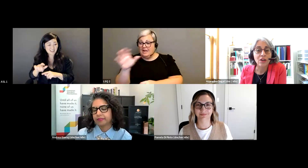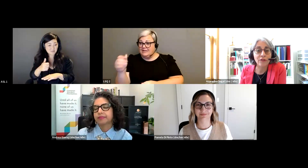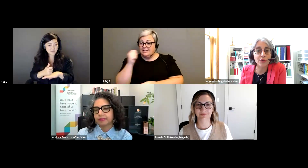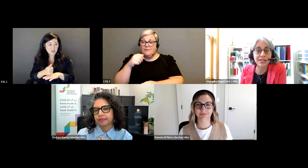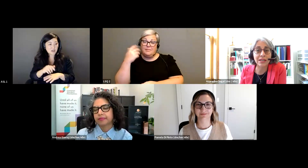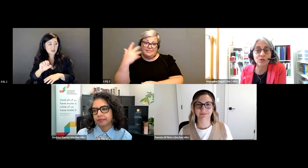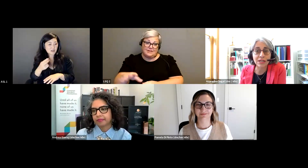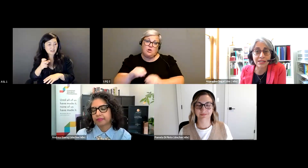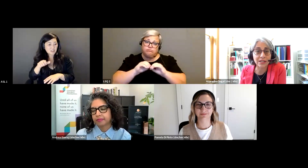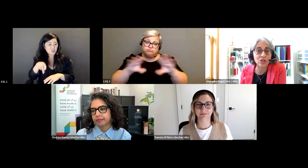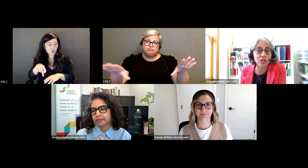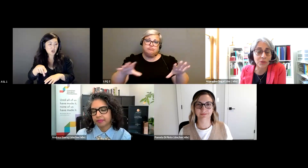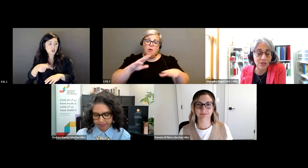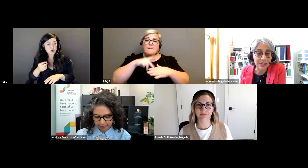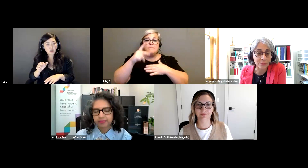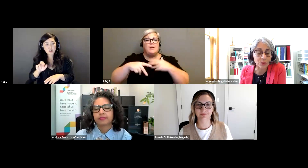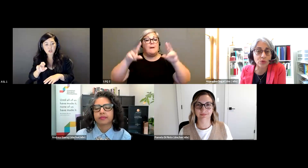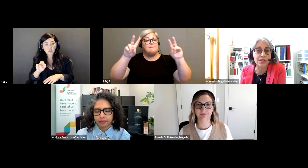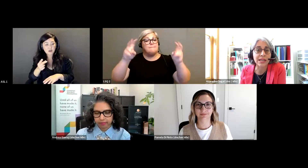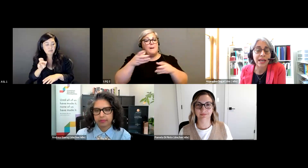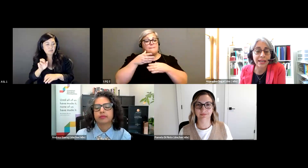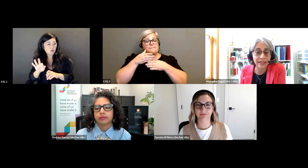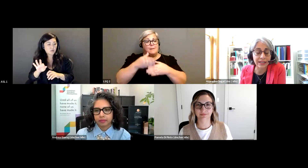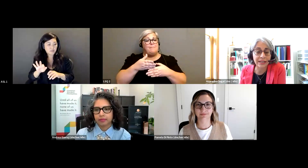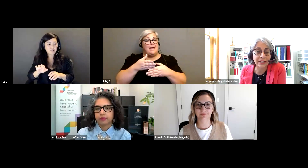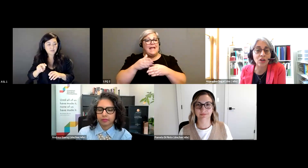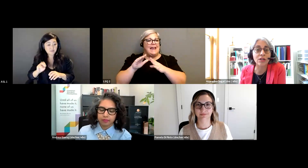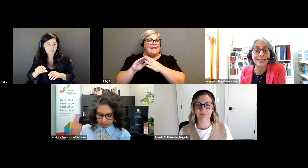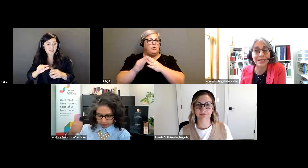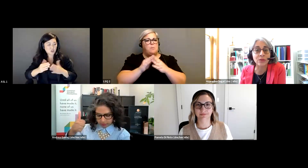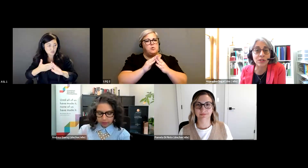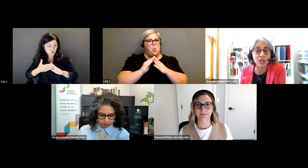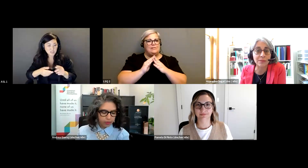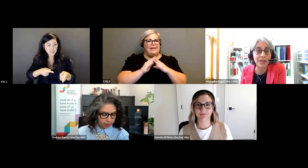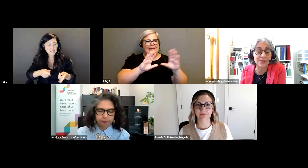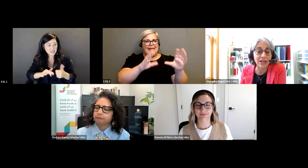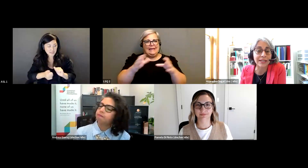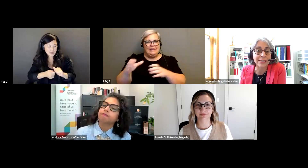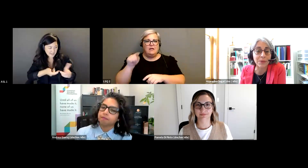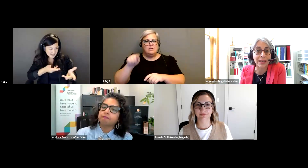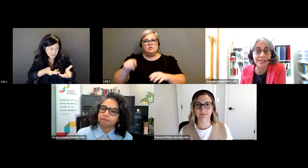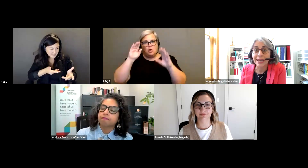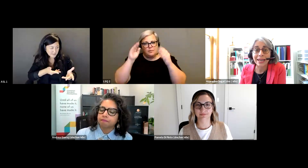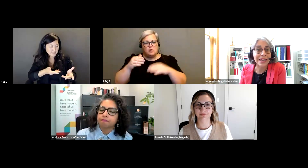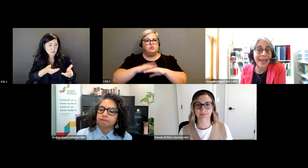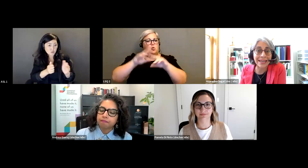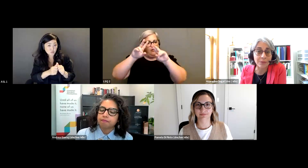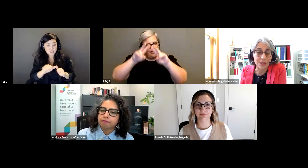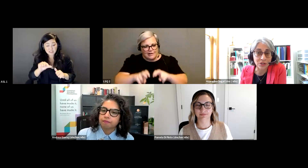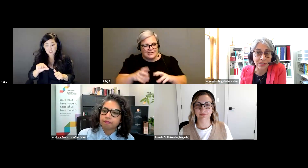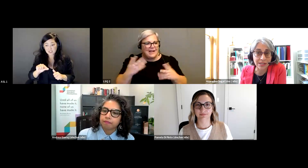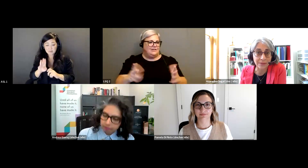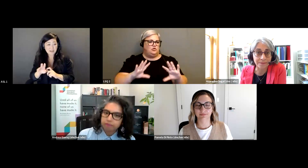communities, focusing research, community supports, and learning on dealing with gender-based violence spikes in